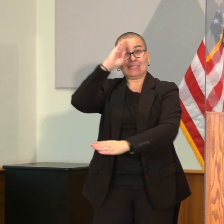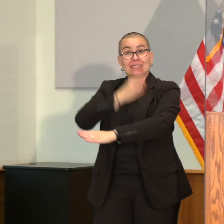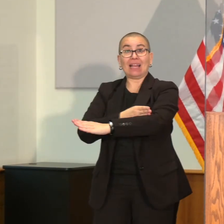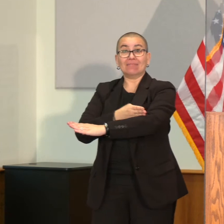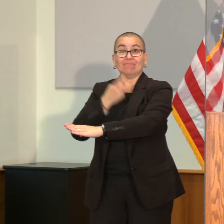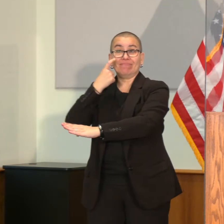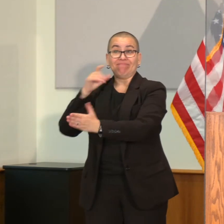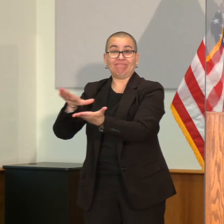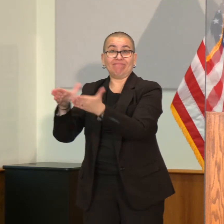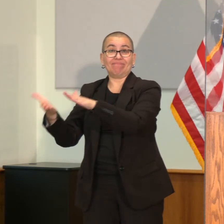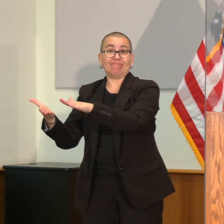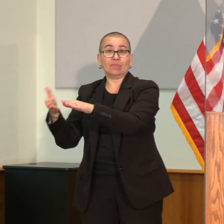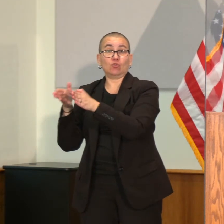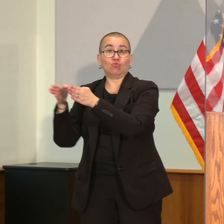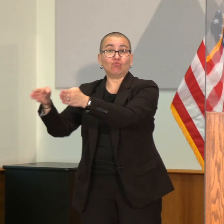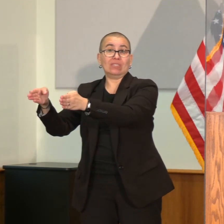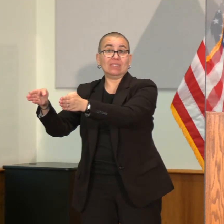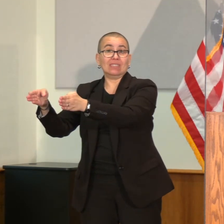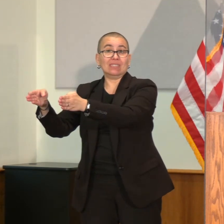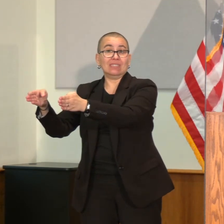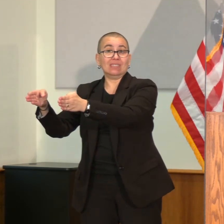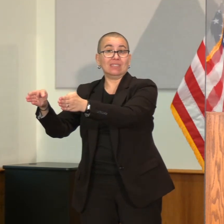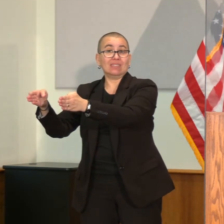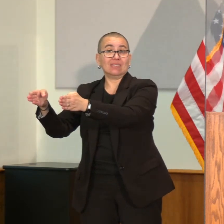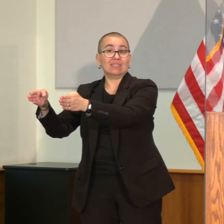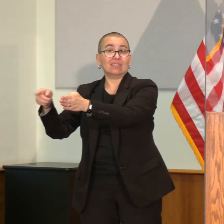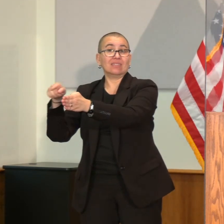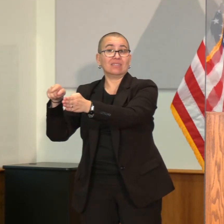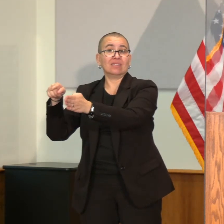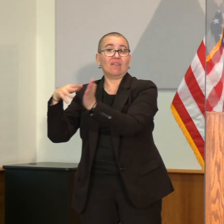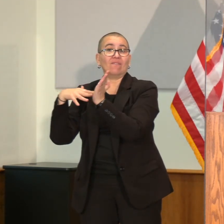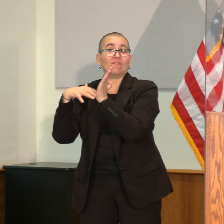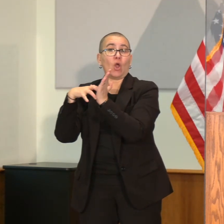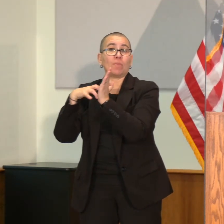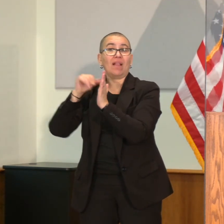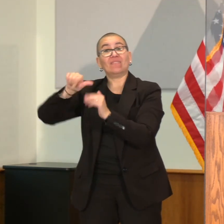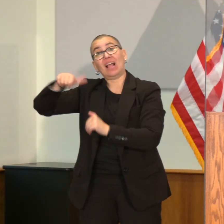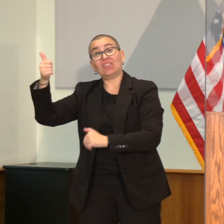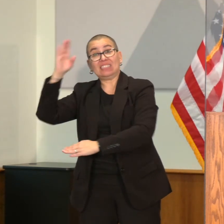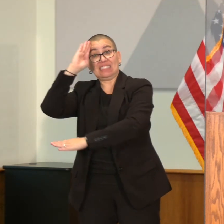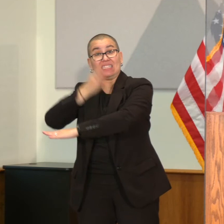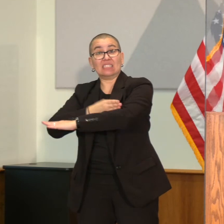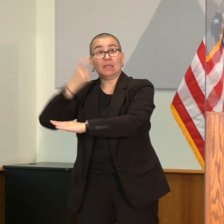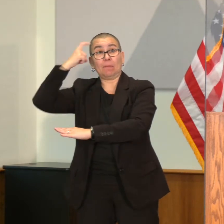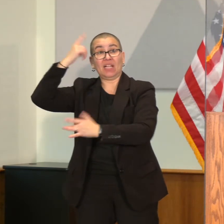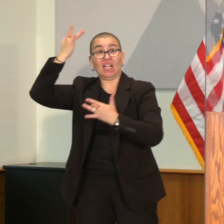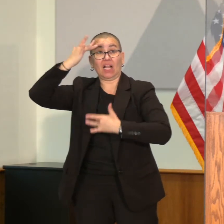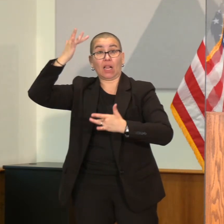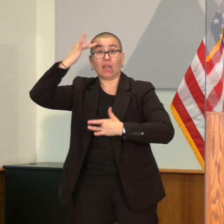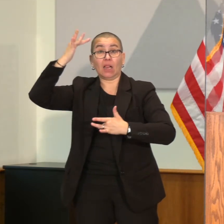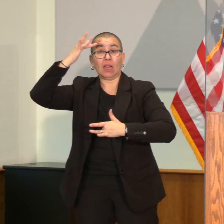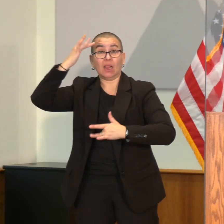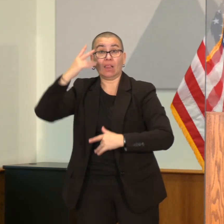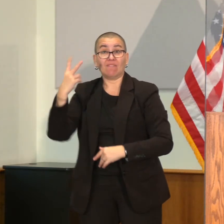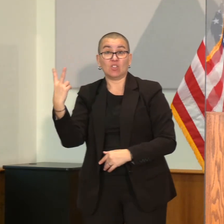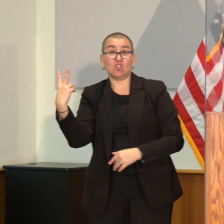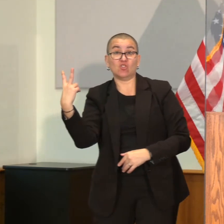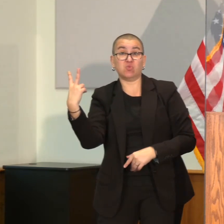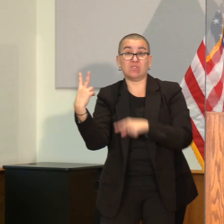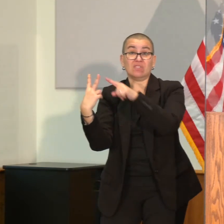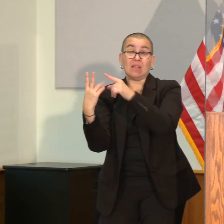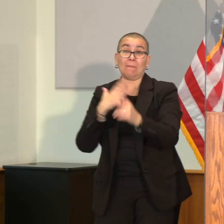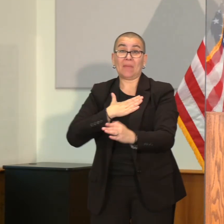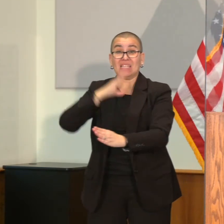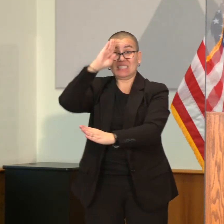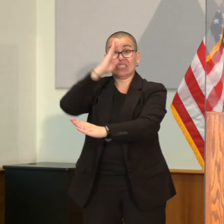was chronically homeless, chronically addicted. I have another son who is mentally ill. I've seen both of them have very, very dangerous